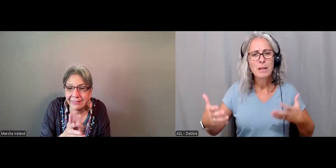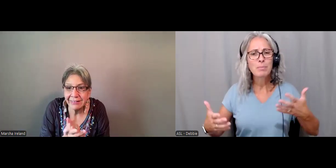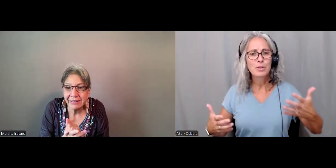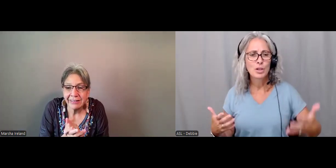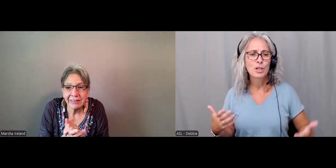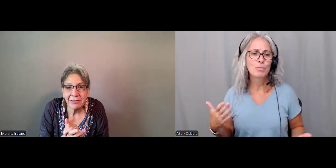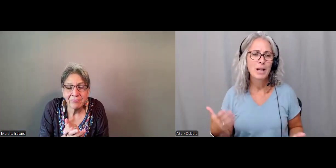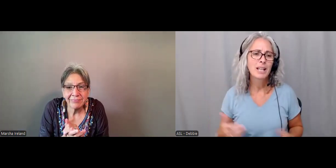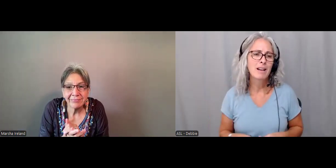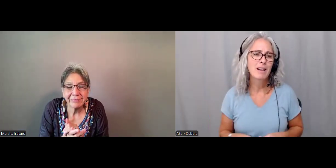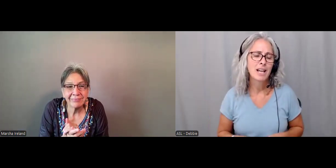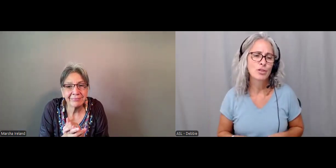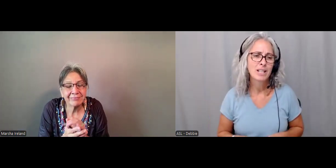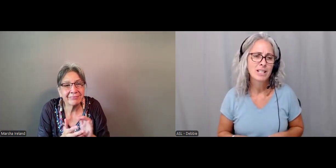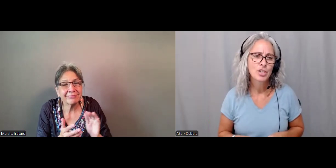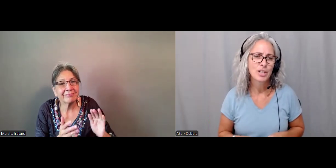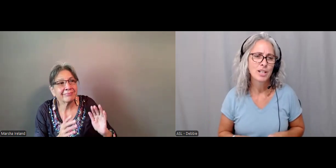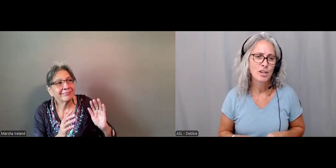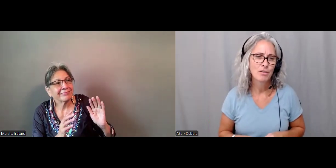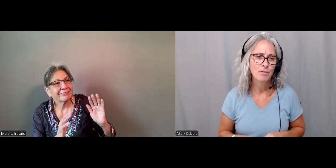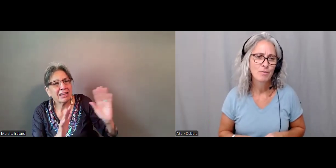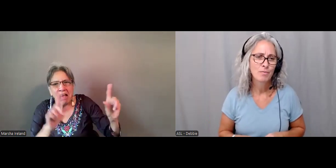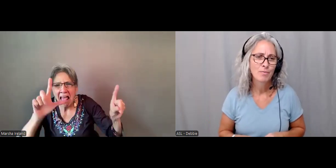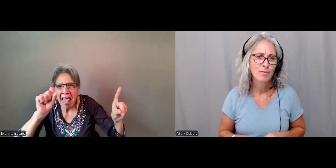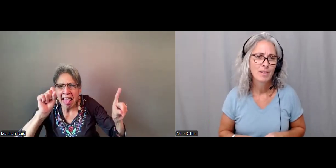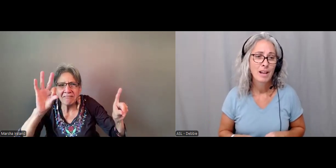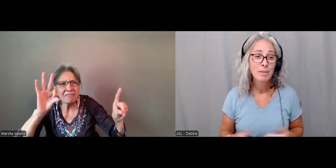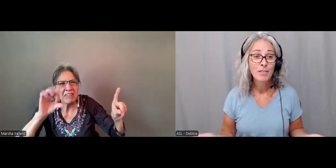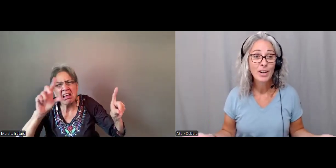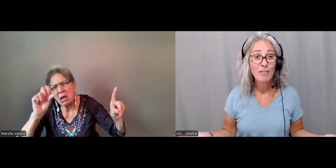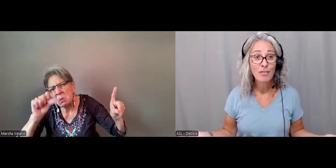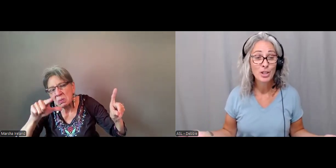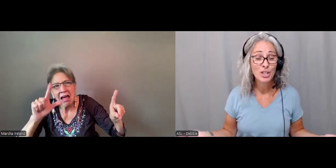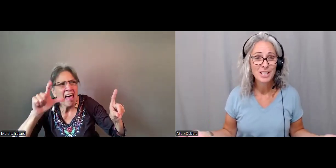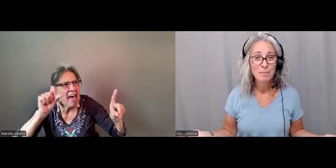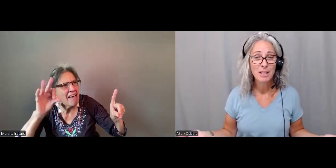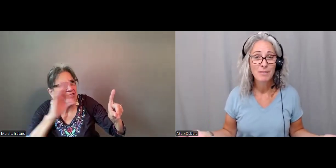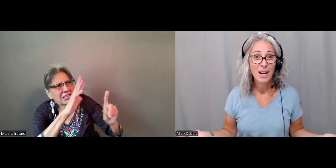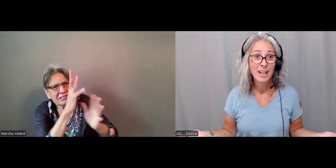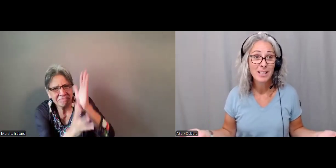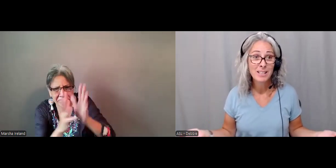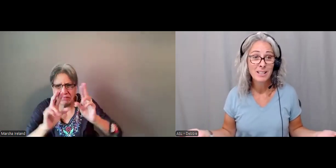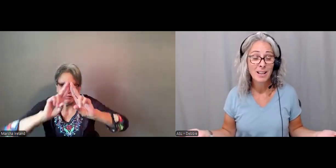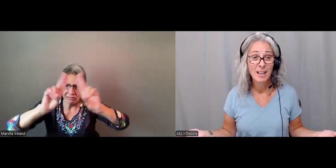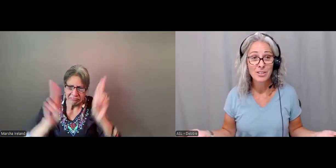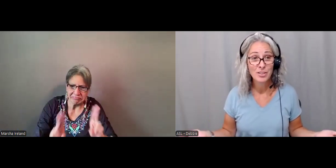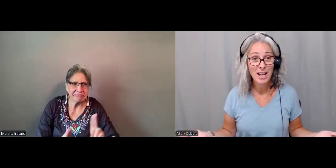other people start to recognize that transition in you. I've been very fortunate to be